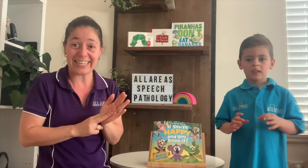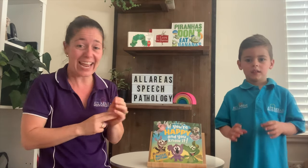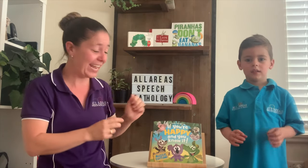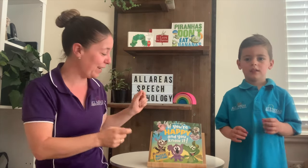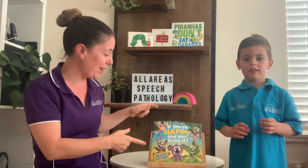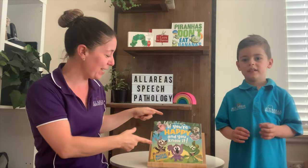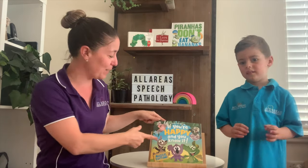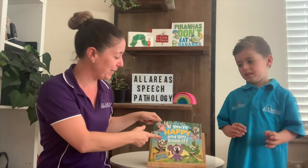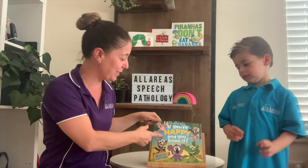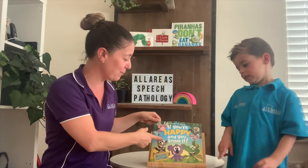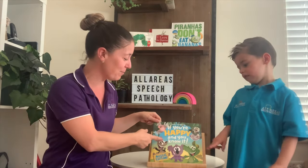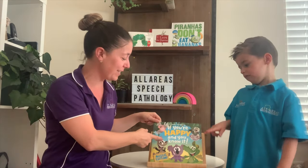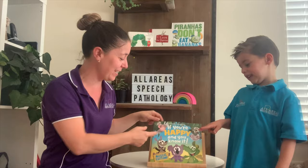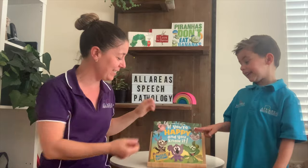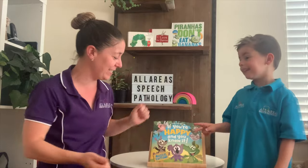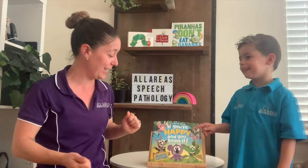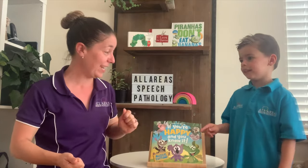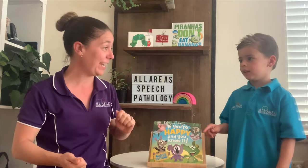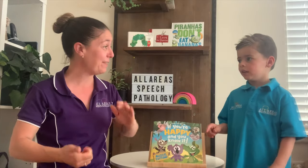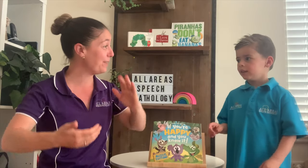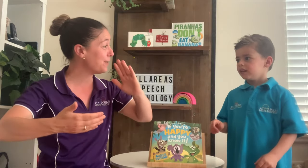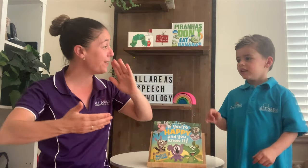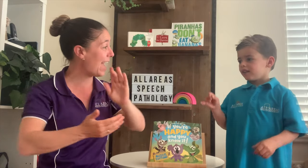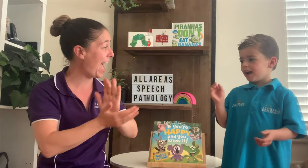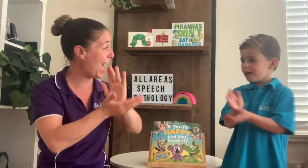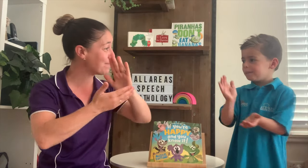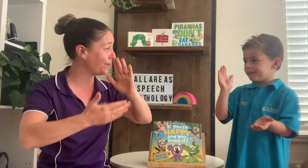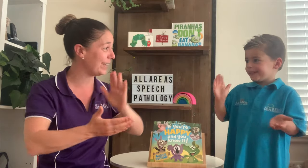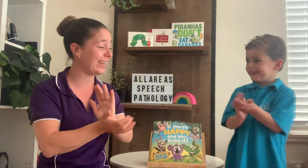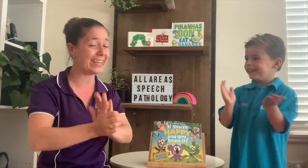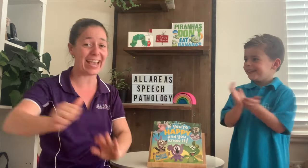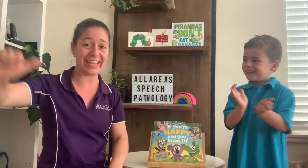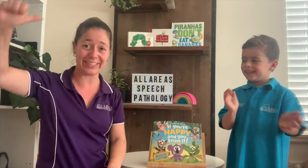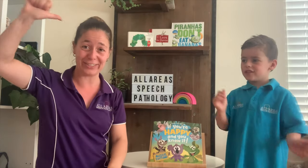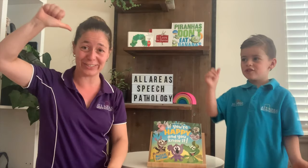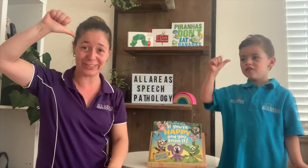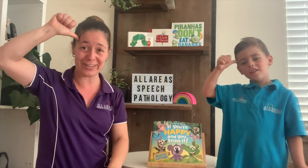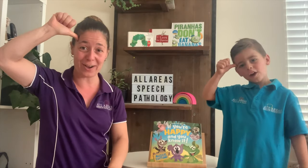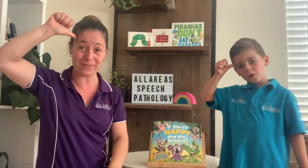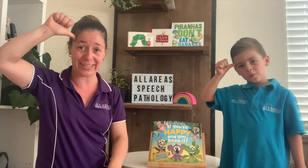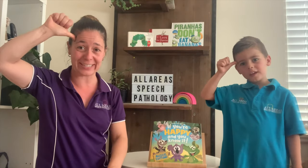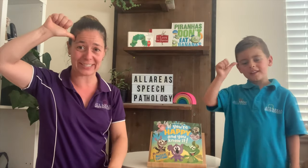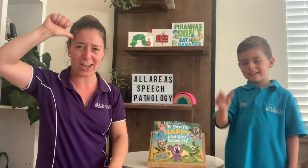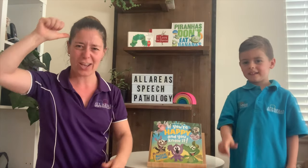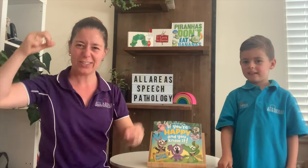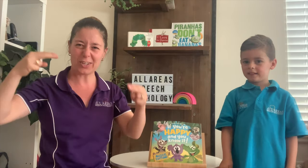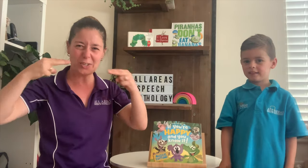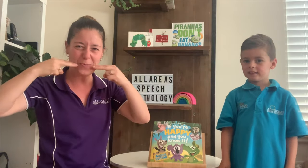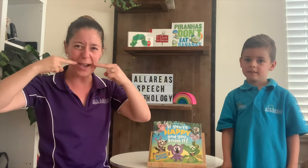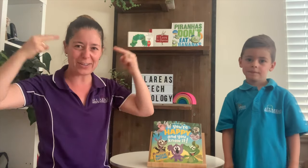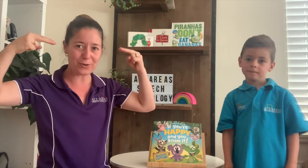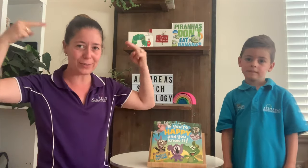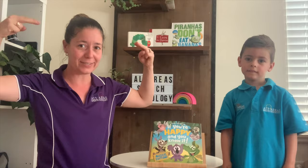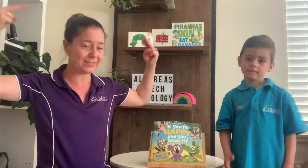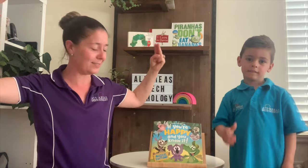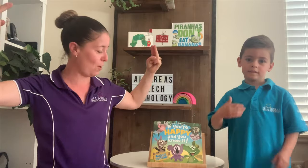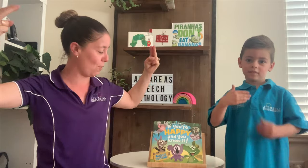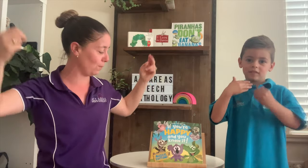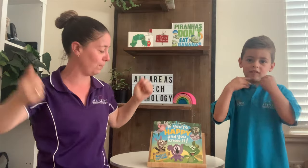today we're going to read If You're Happy and You Know It. So you might know the song for